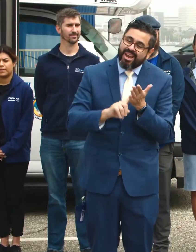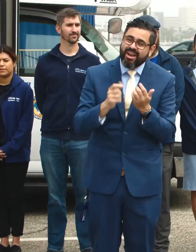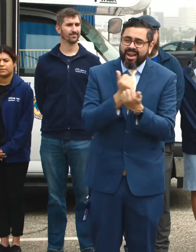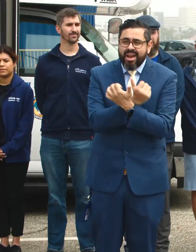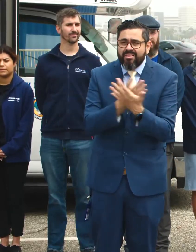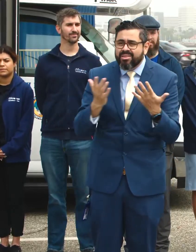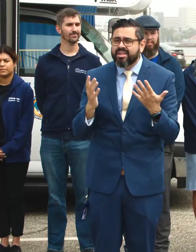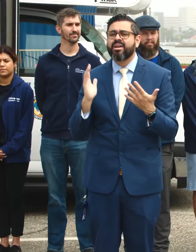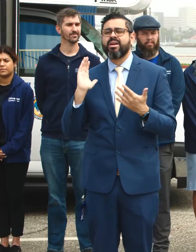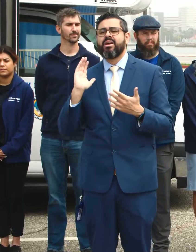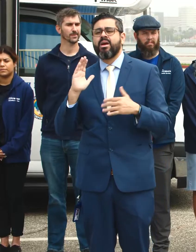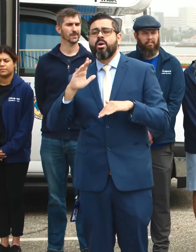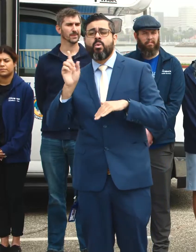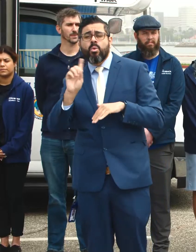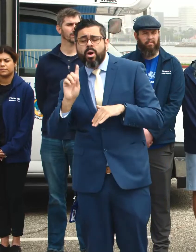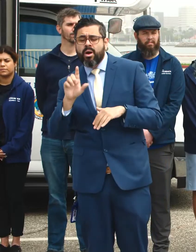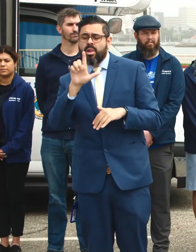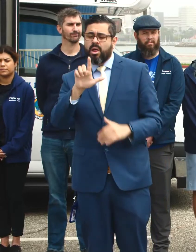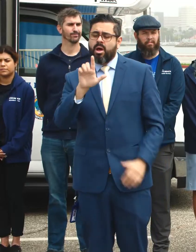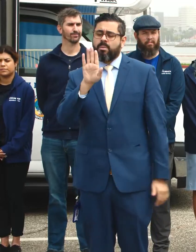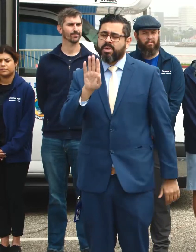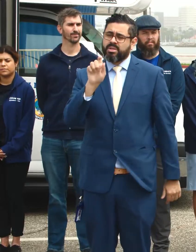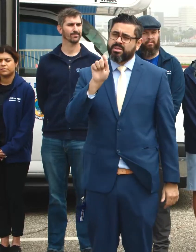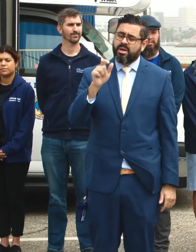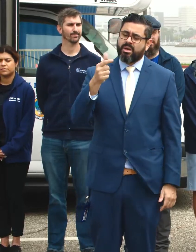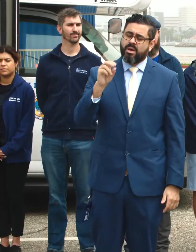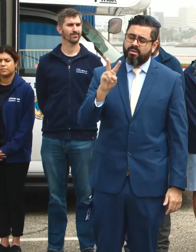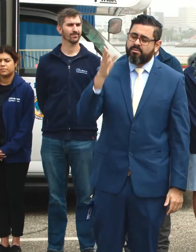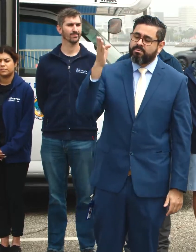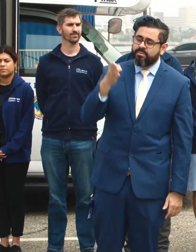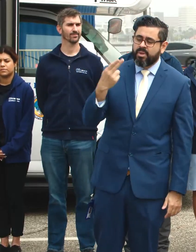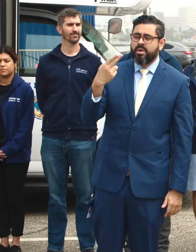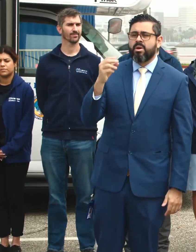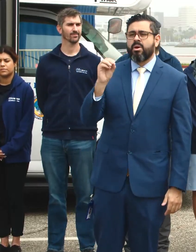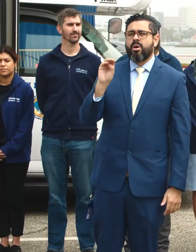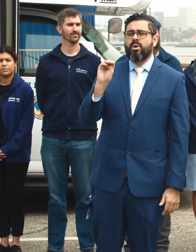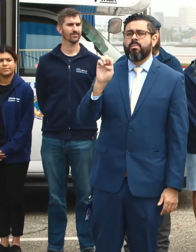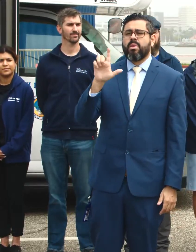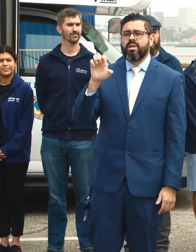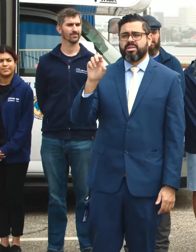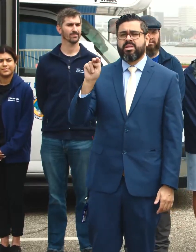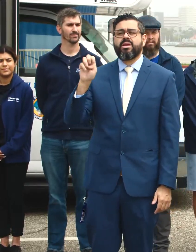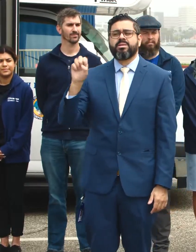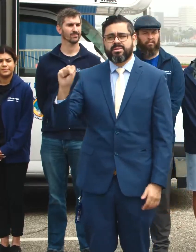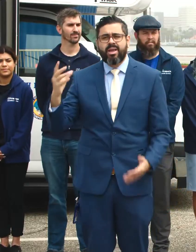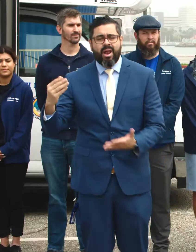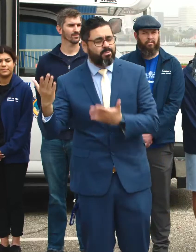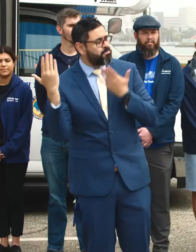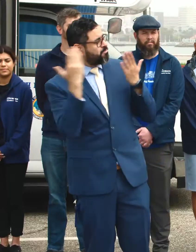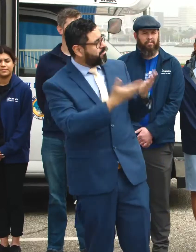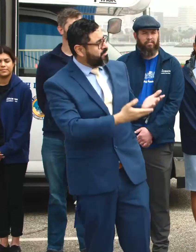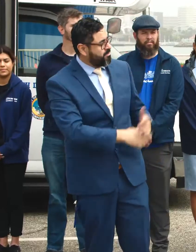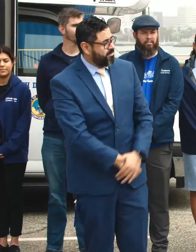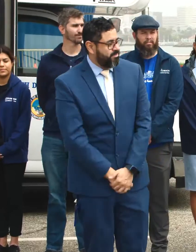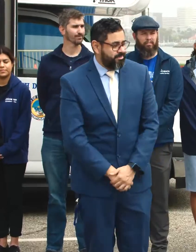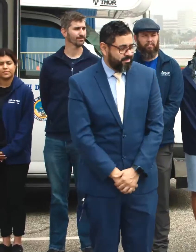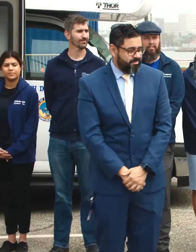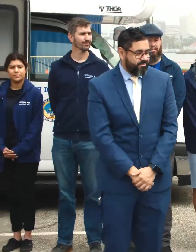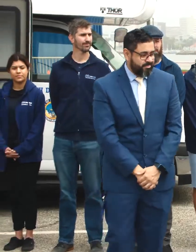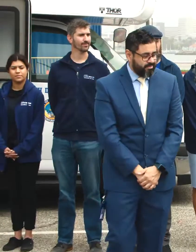working on, as the mayor said, at longbeach.gov/homelessness. And with that, I'll turn it back over to the mayor.